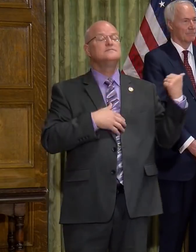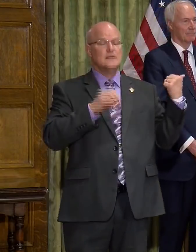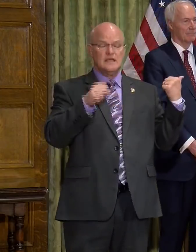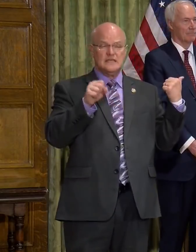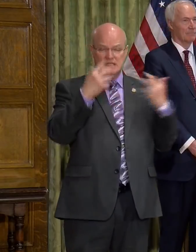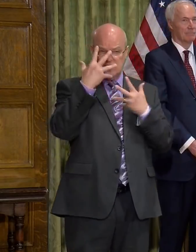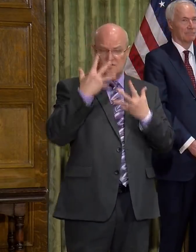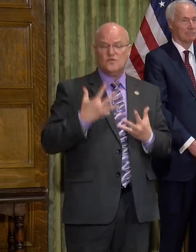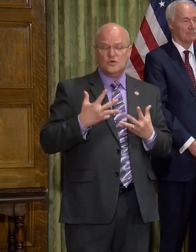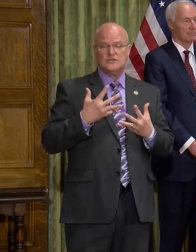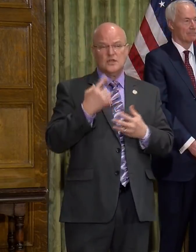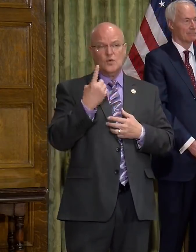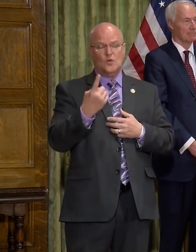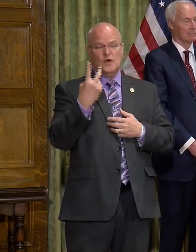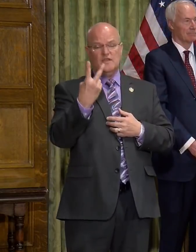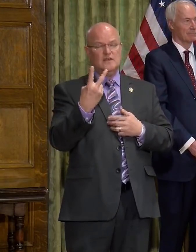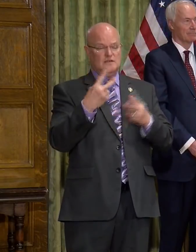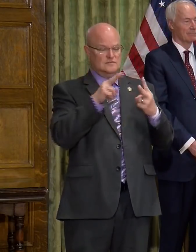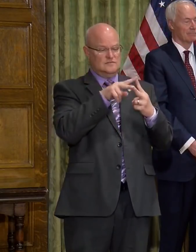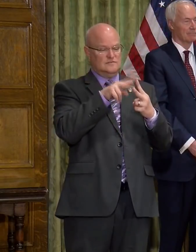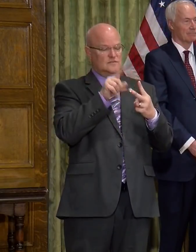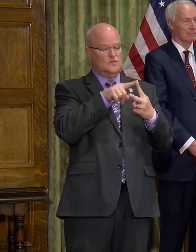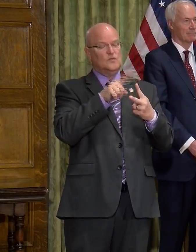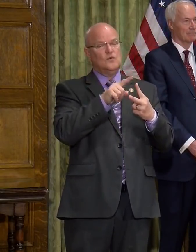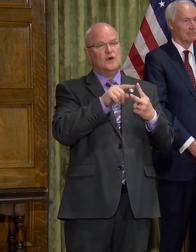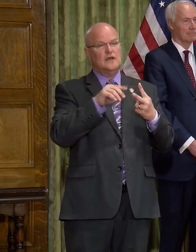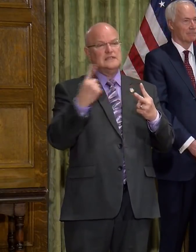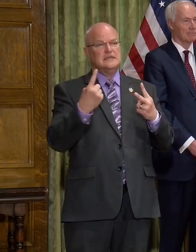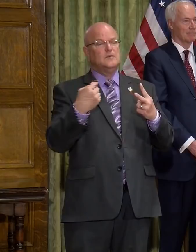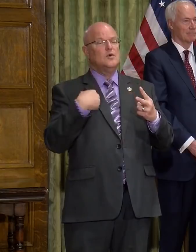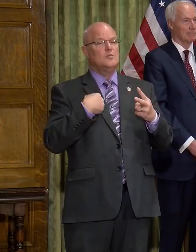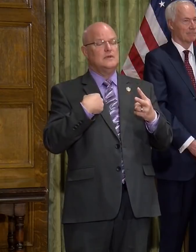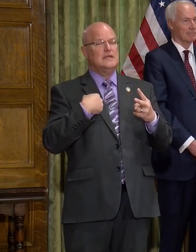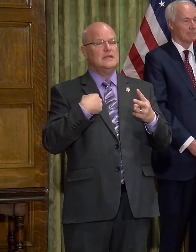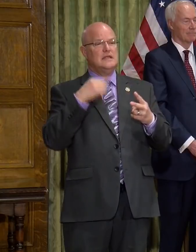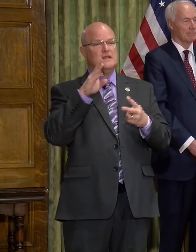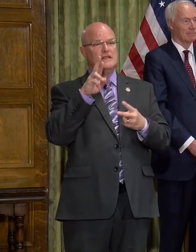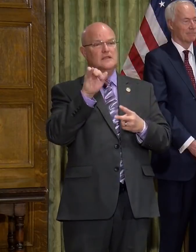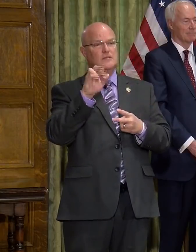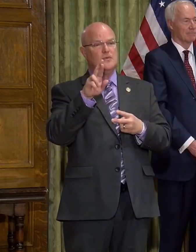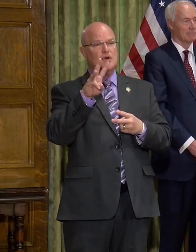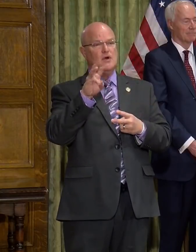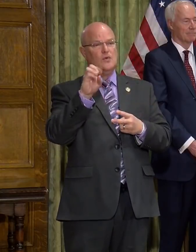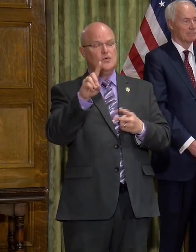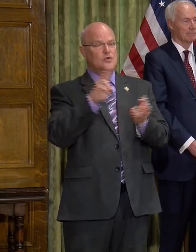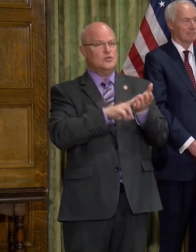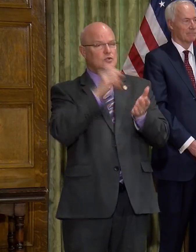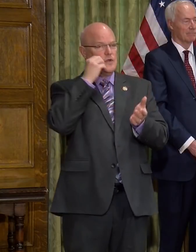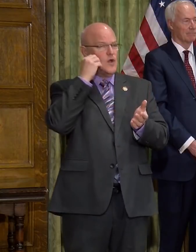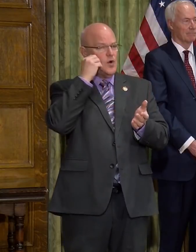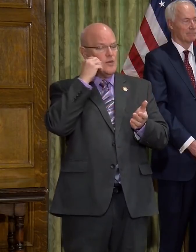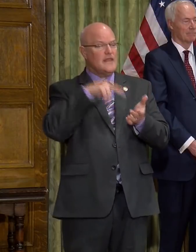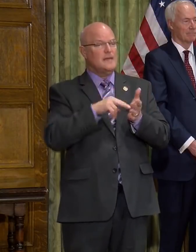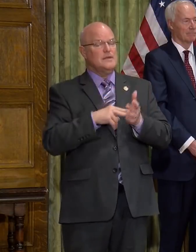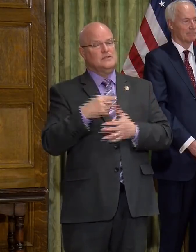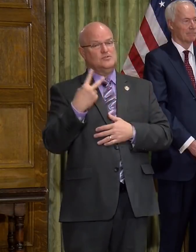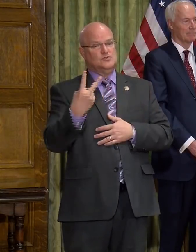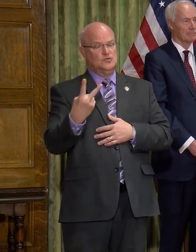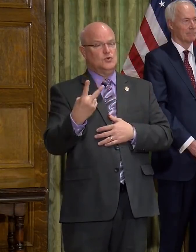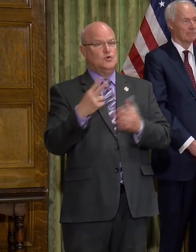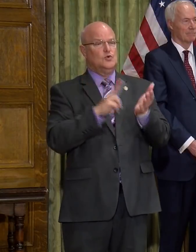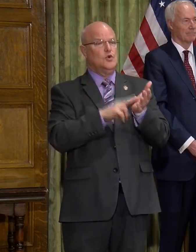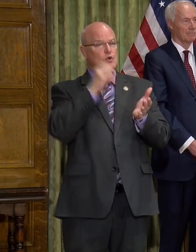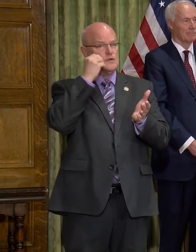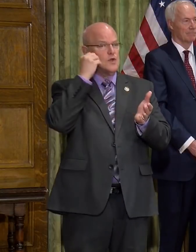Yes, unfortunately, one of the 2 deaths was someone who had been at the Briarwood nursing home, so that brings us to 2 nursing